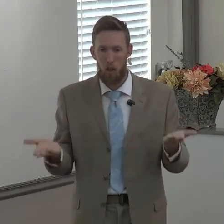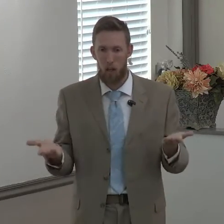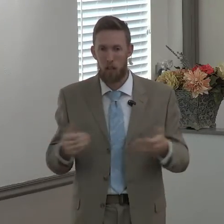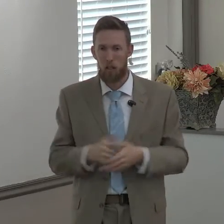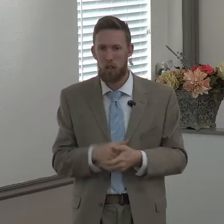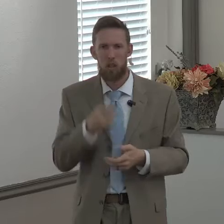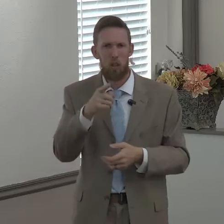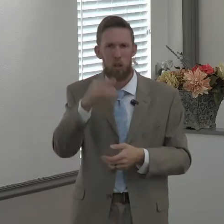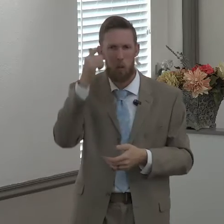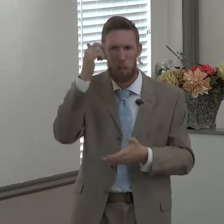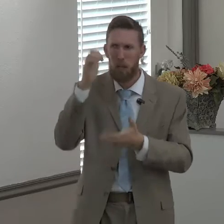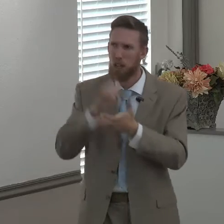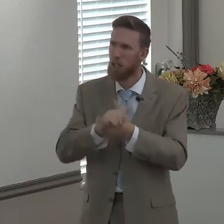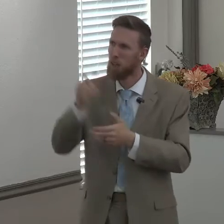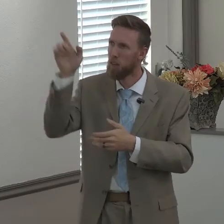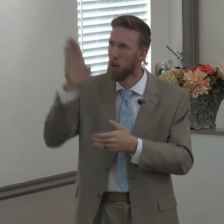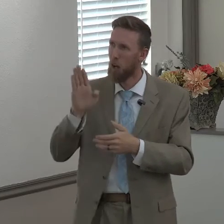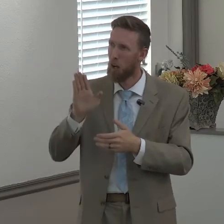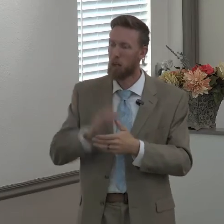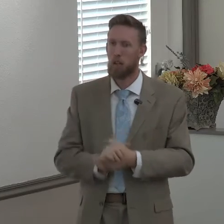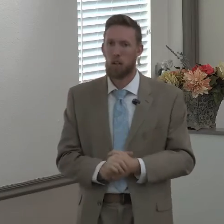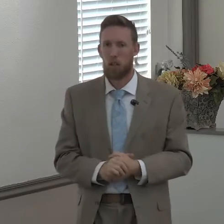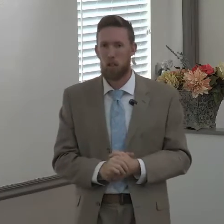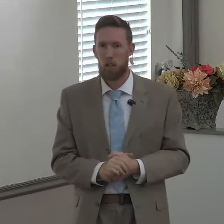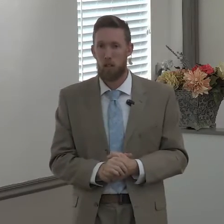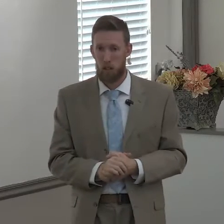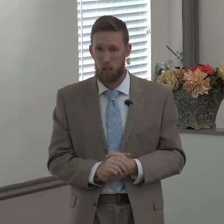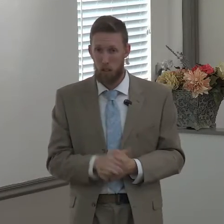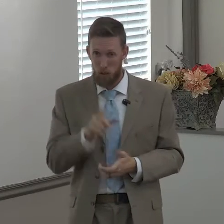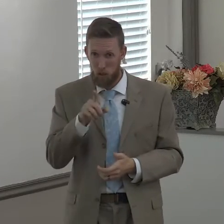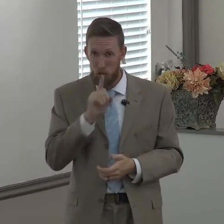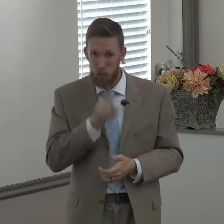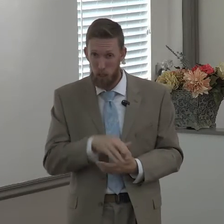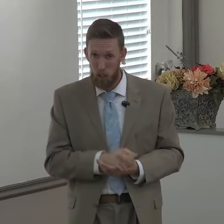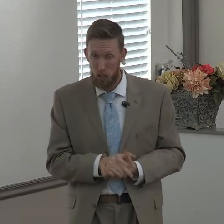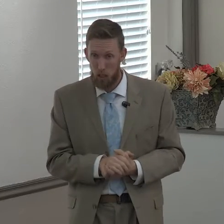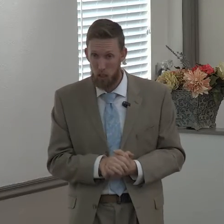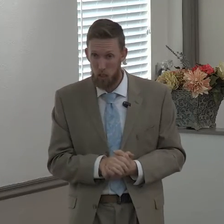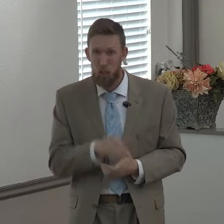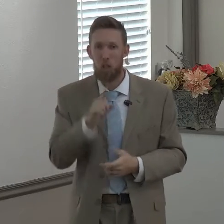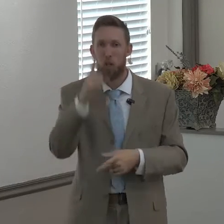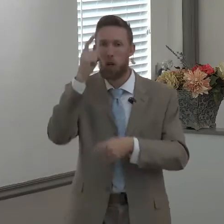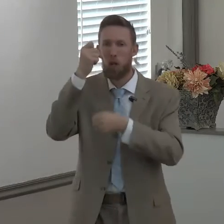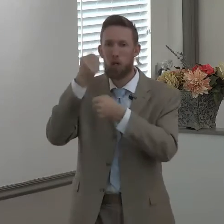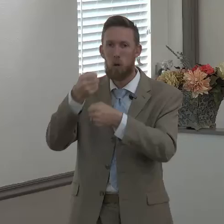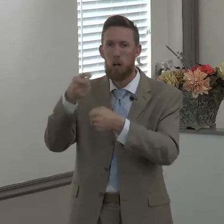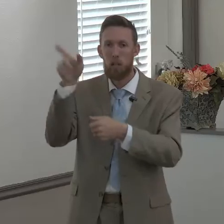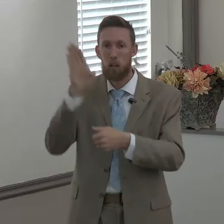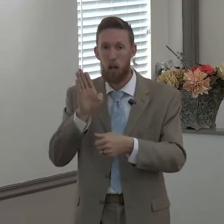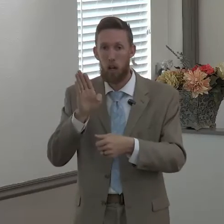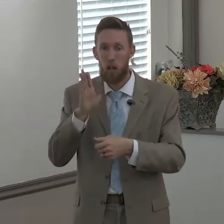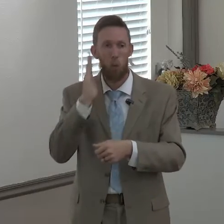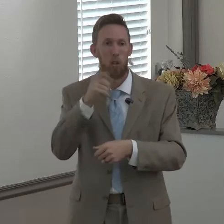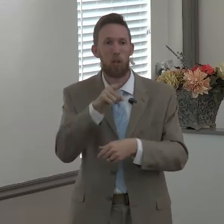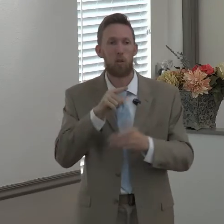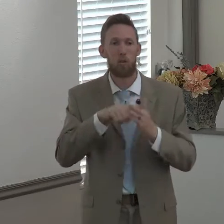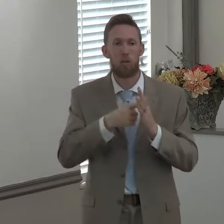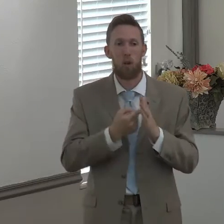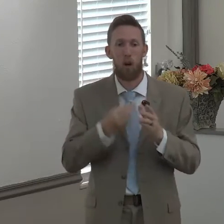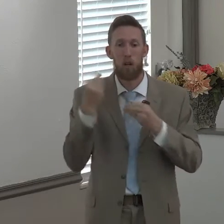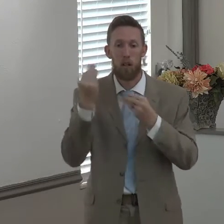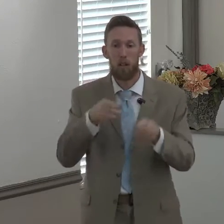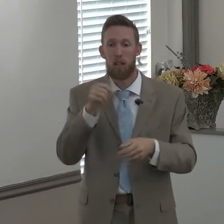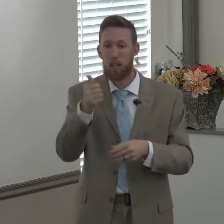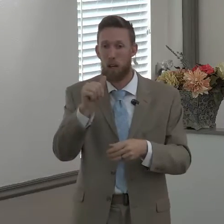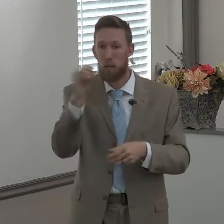Verse 7, it beareth all things, not some things. It believeth all things. Do you